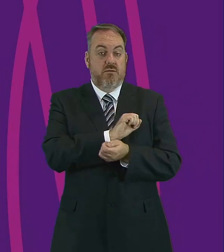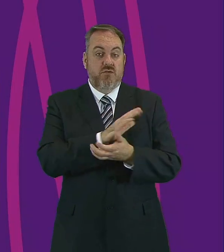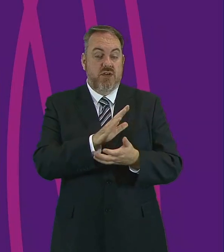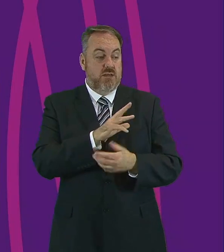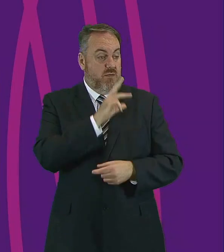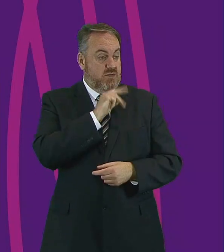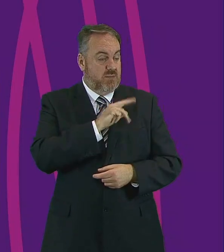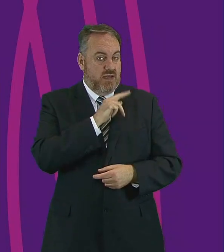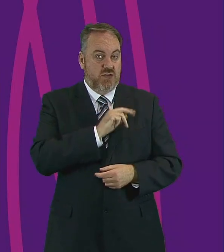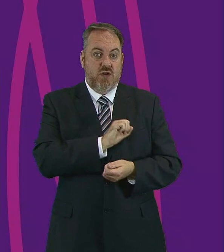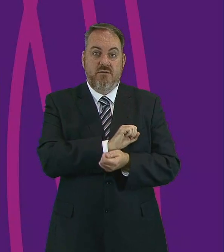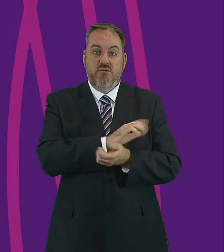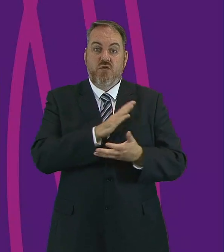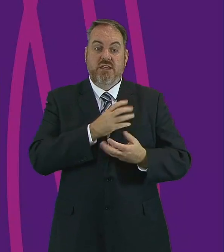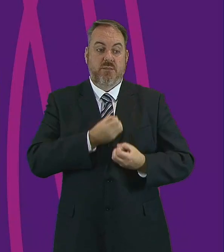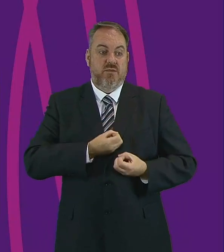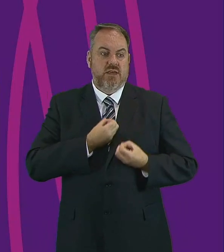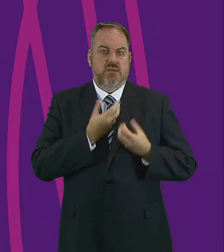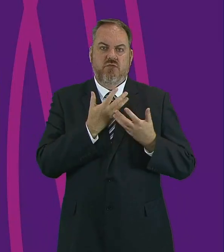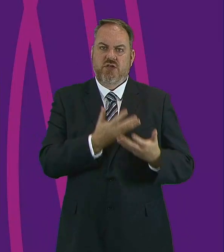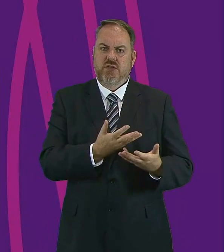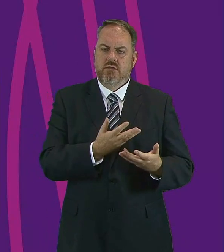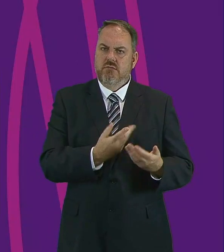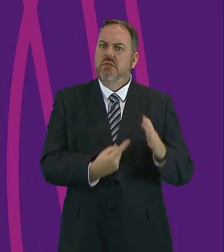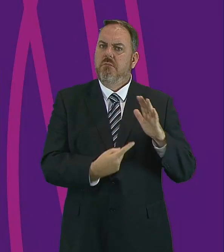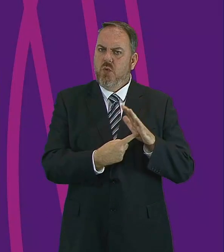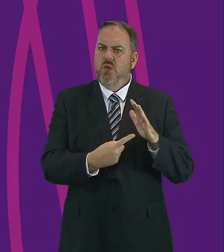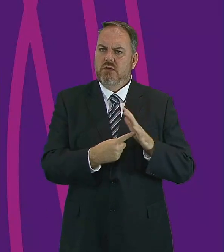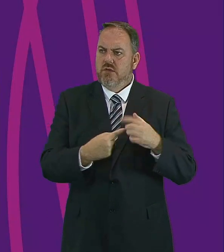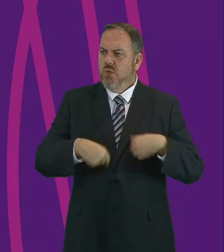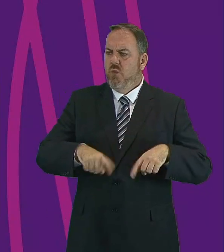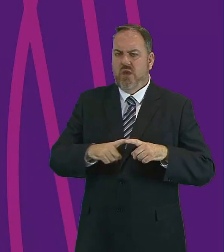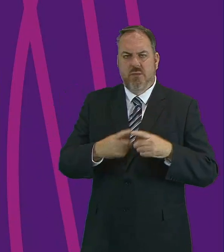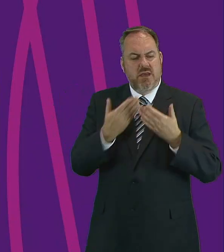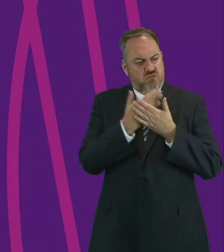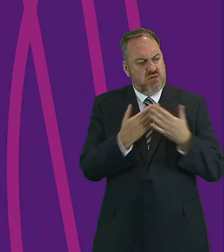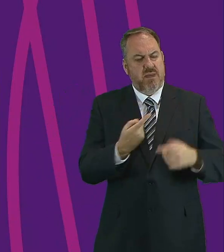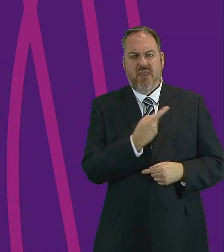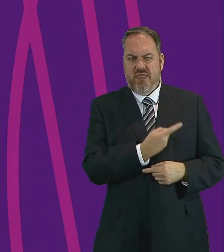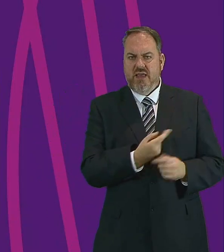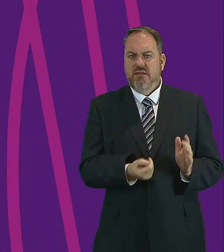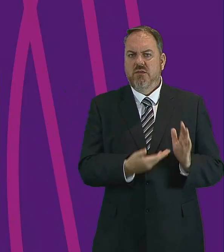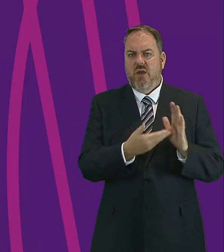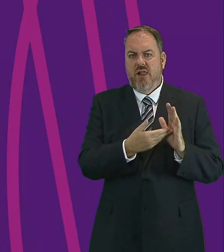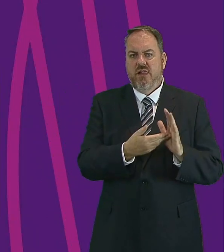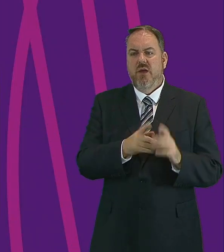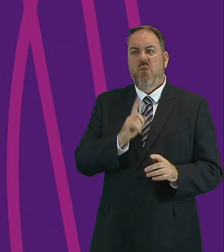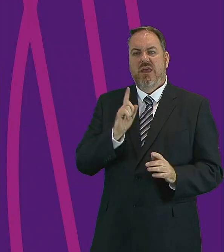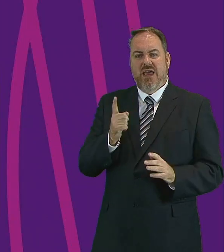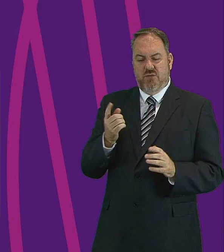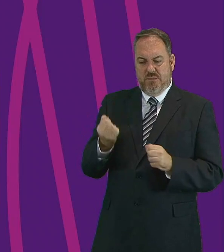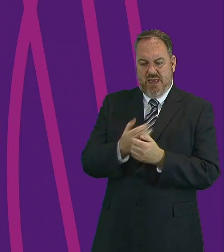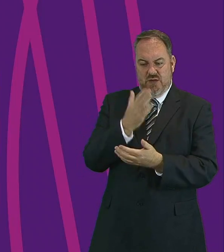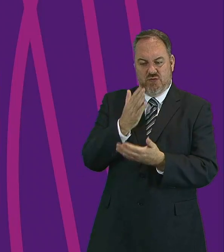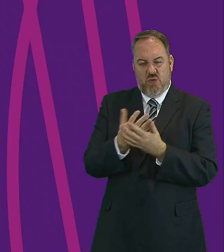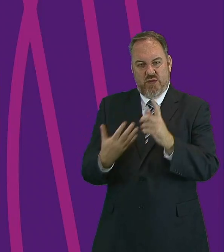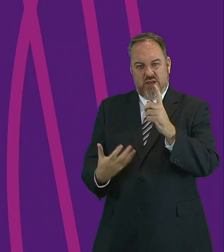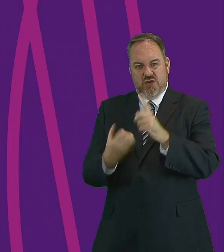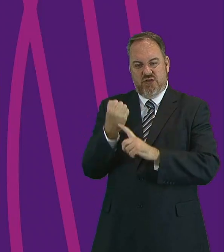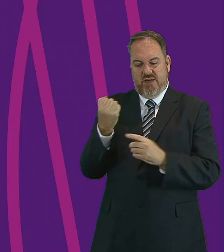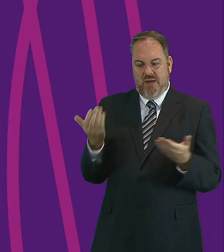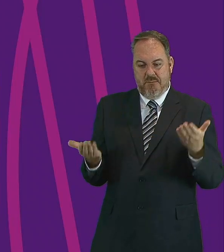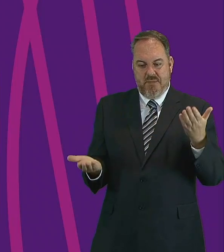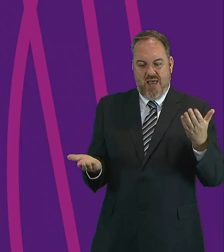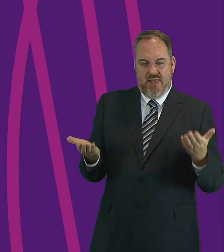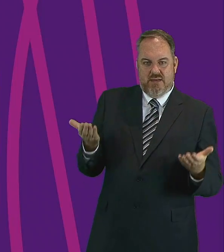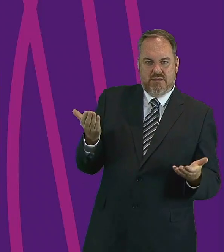is absolutely fundamental, and as legislators it is our responsibility to strike the right balance. And these things are not easy, but